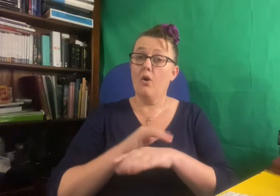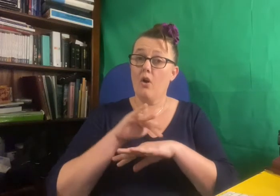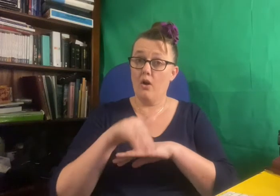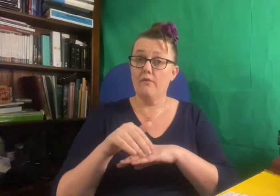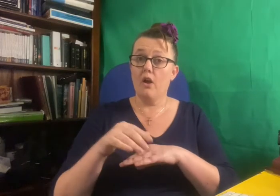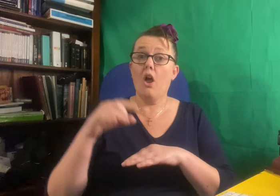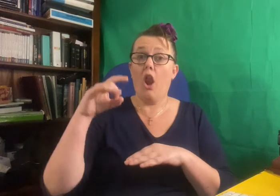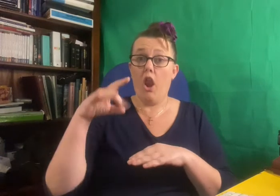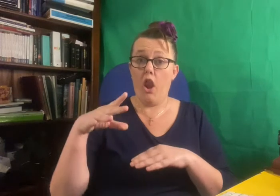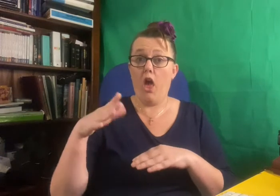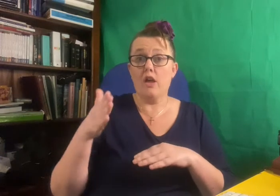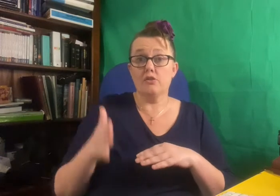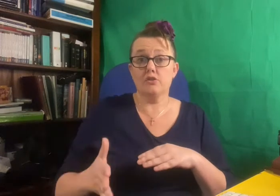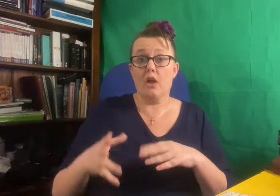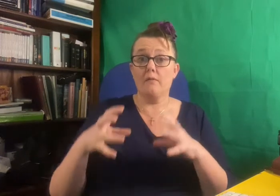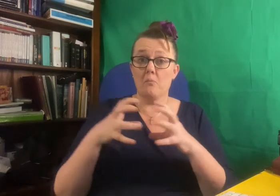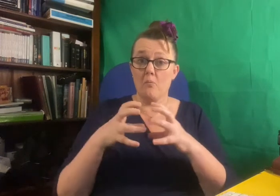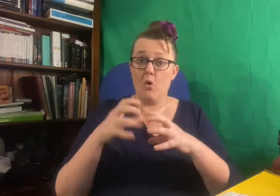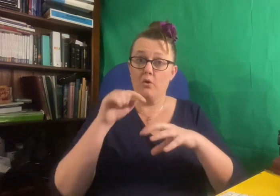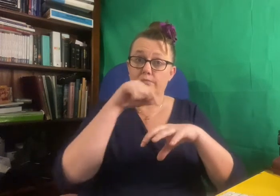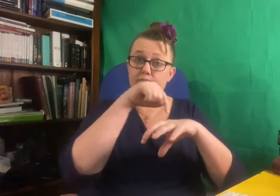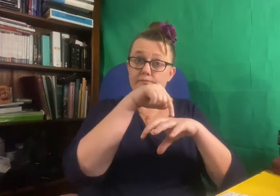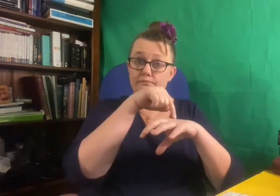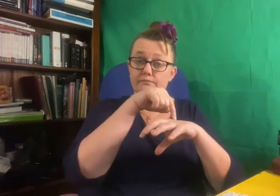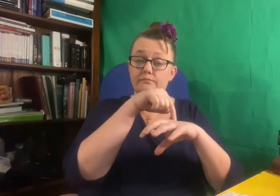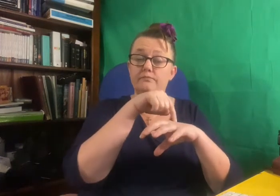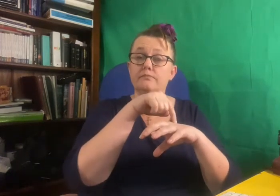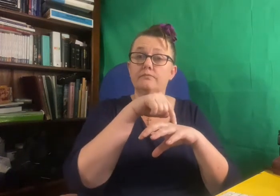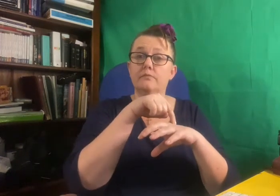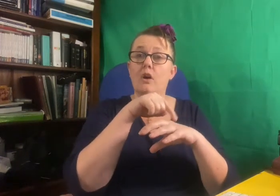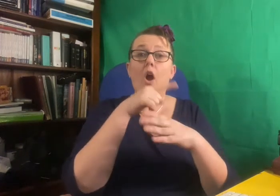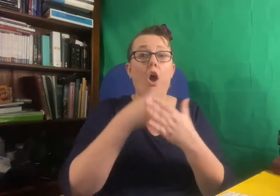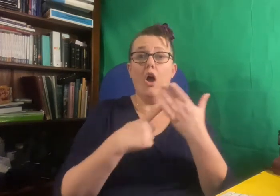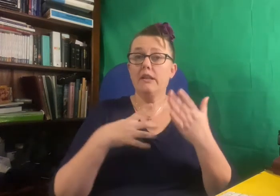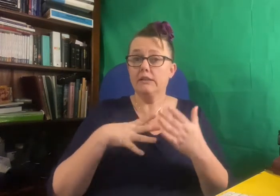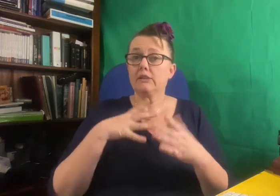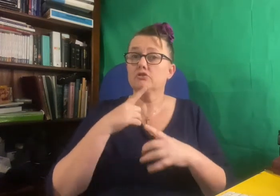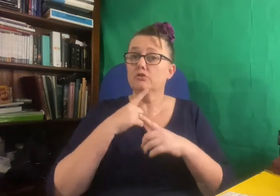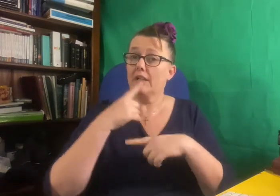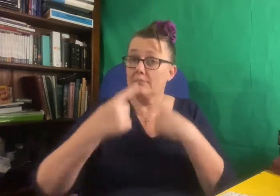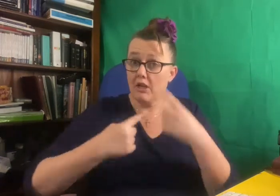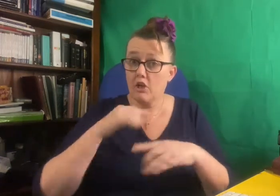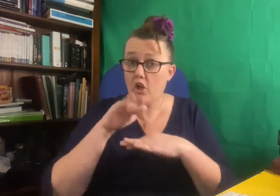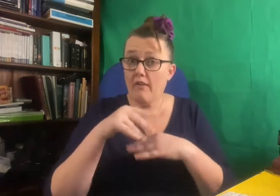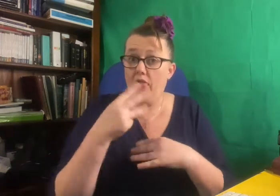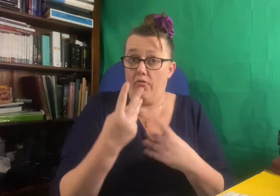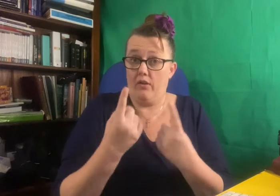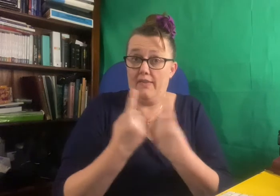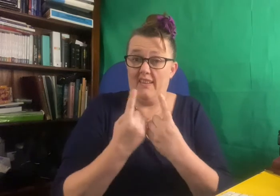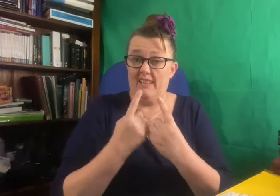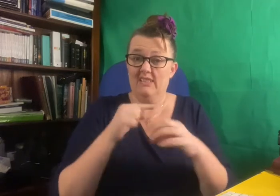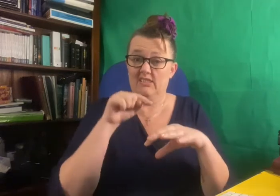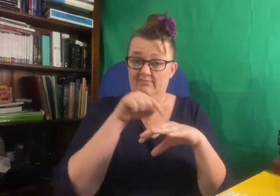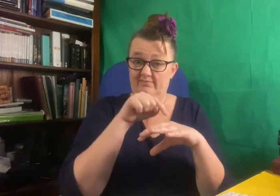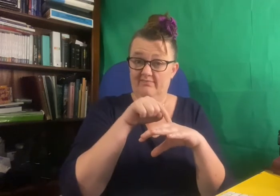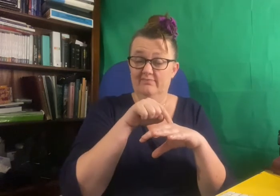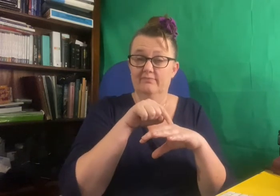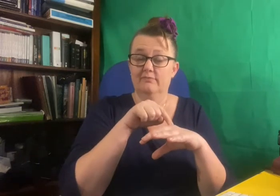Now it's time to talk over the light side of the ball. I only really need to talk about 3 things